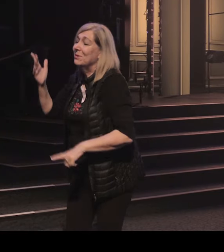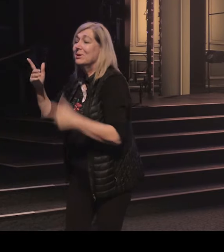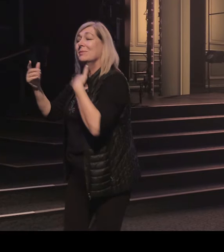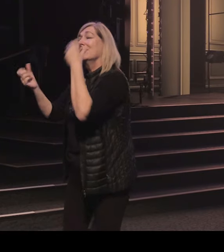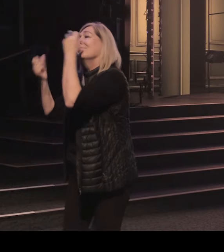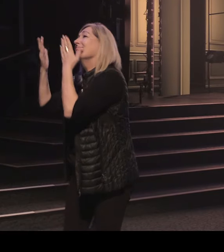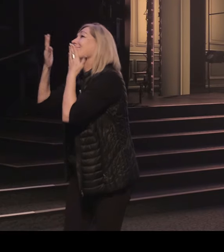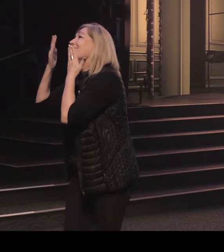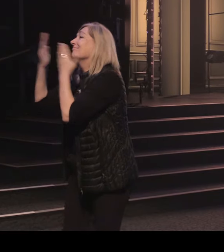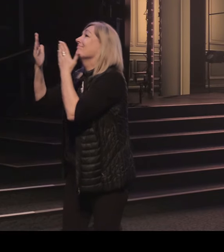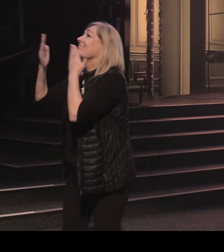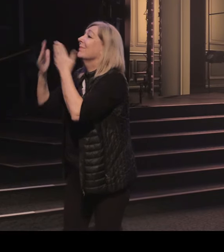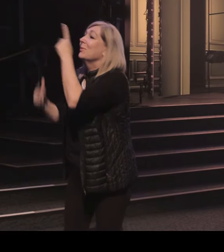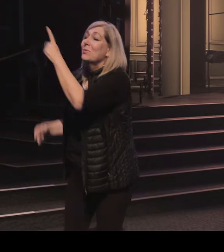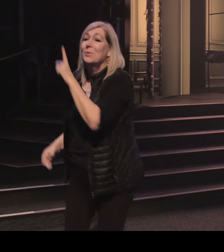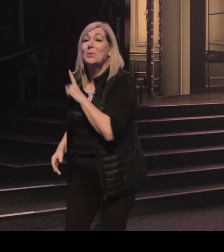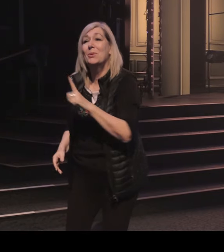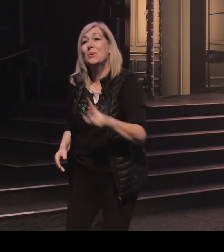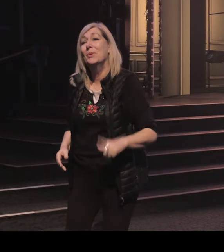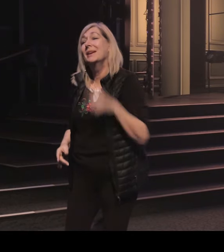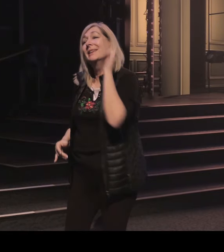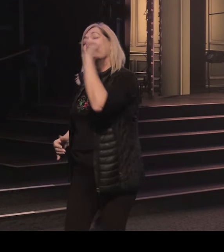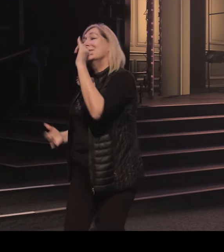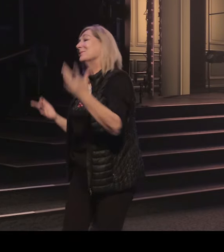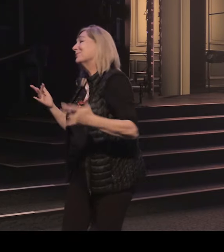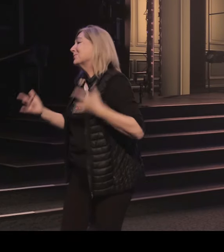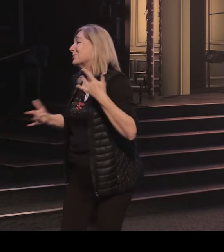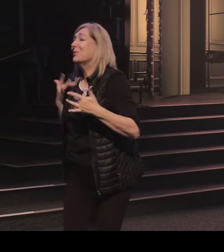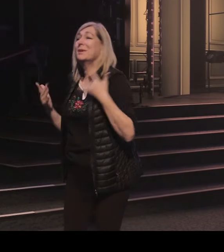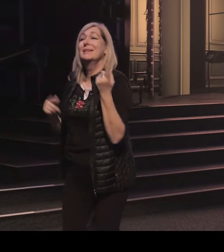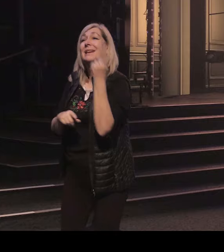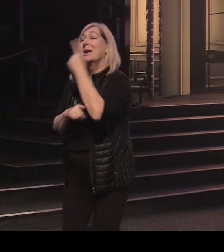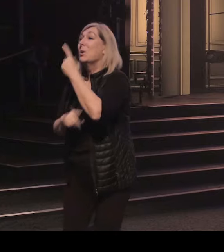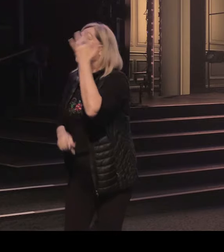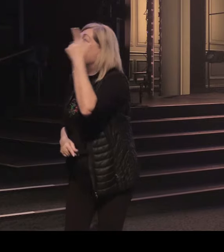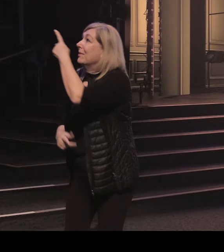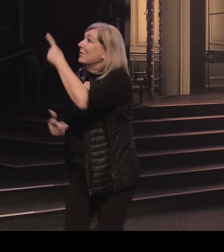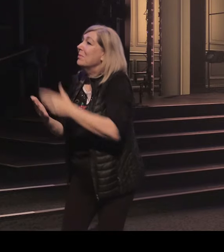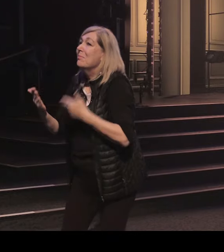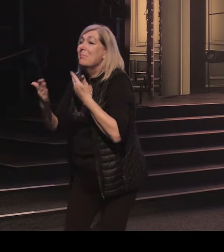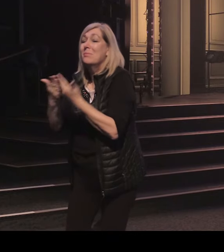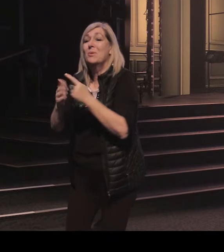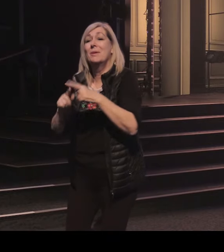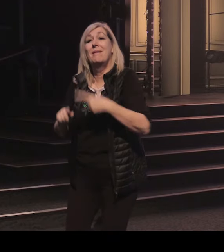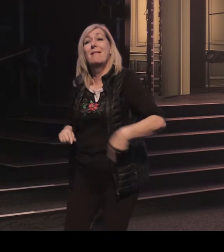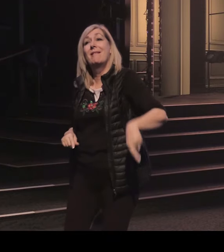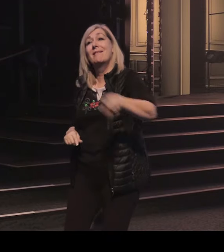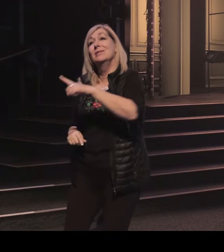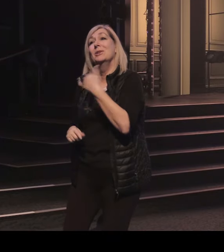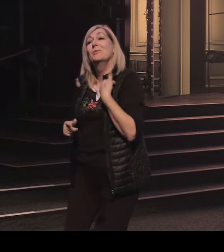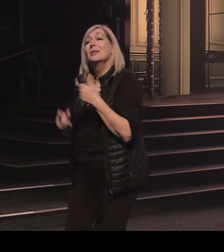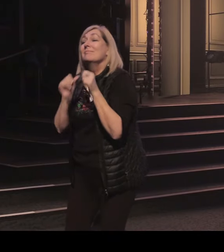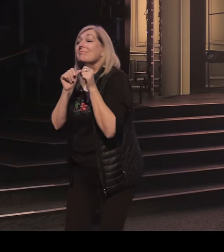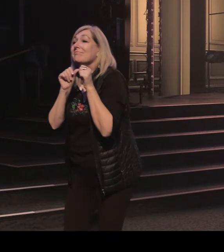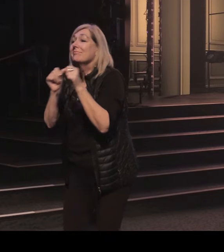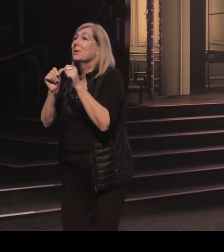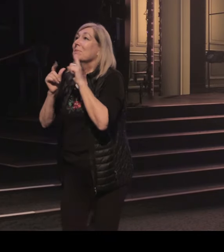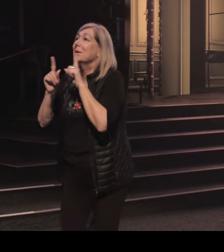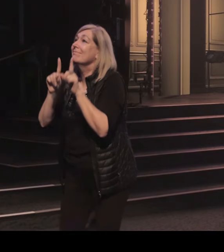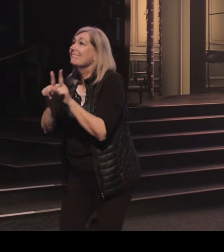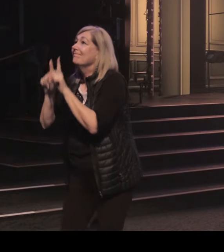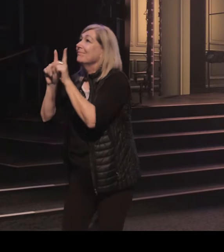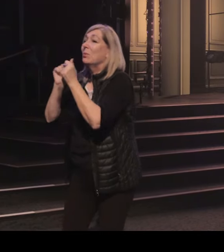thank you that this is a joyous day because you were born to us so that we could be forever with you. We love